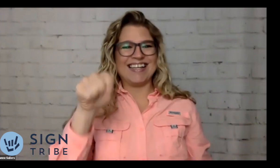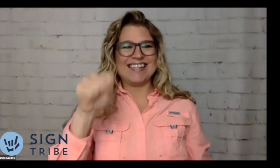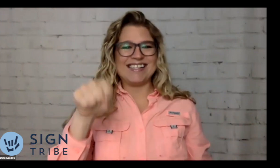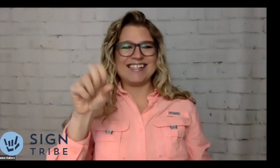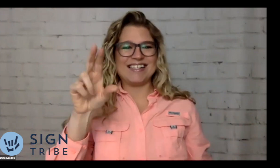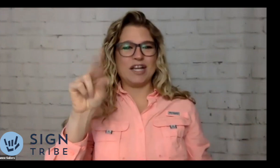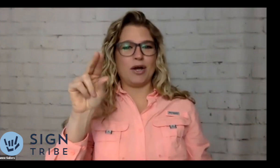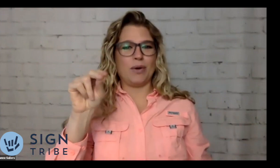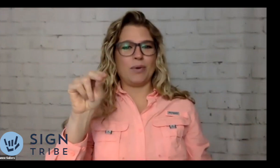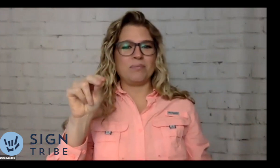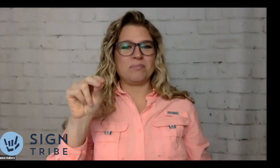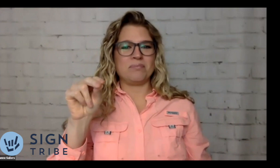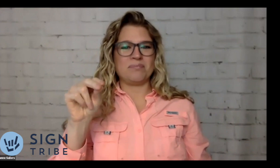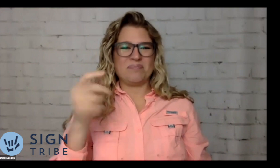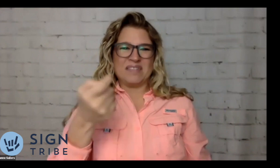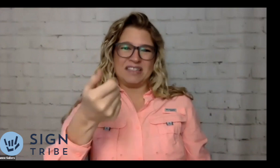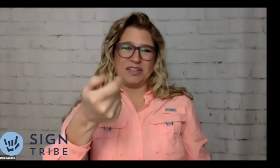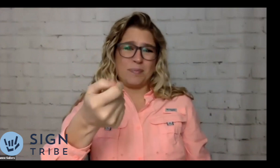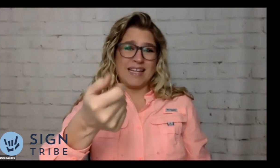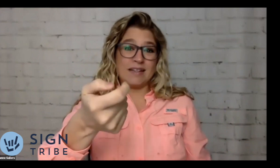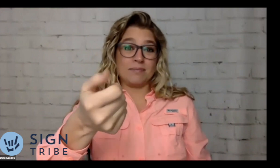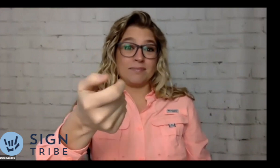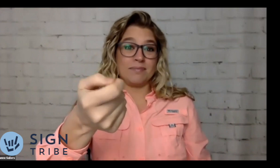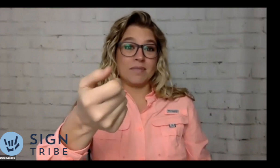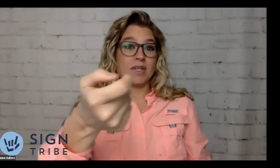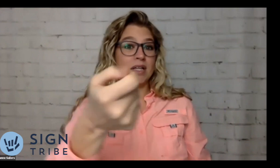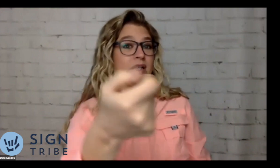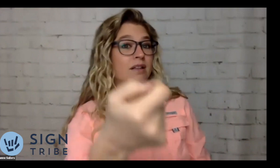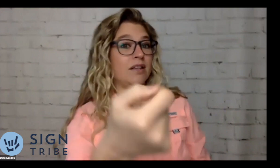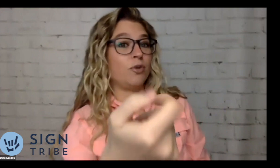Yes, no, little bit, little bit.